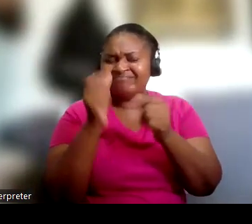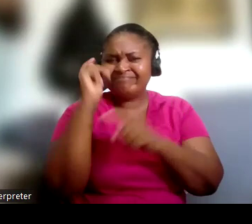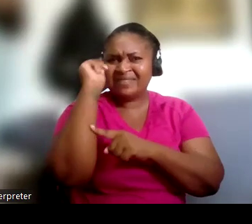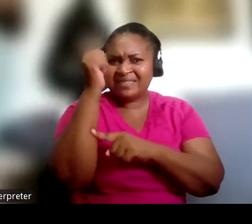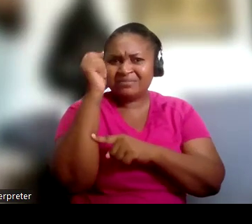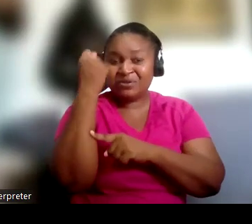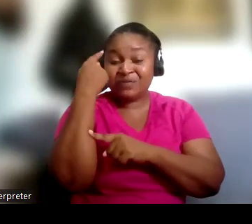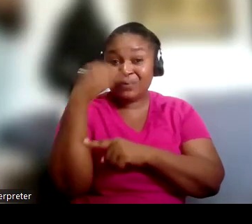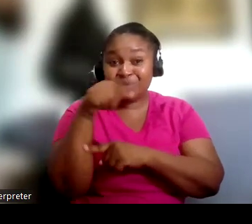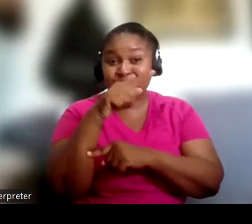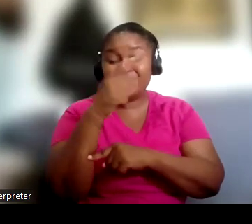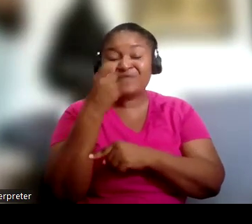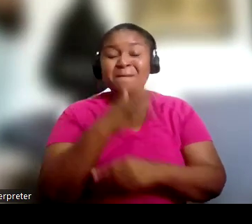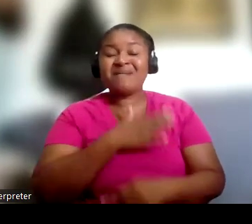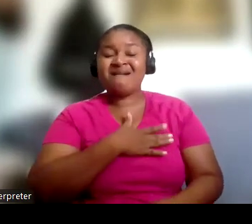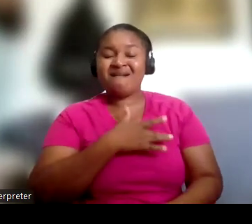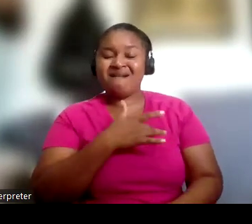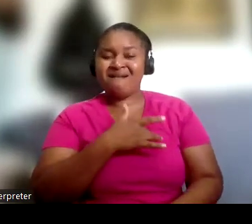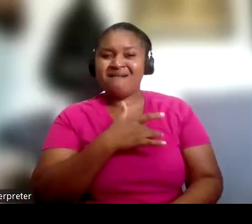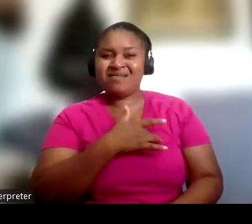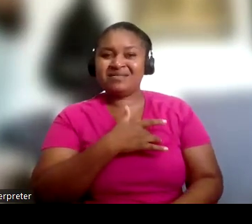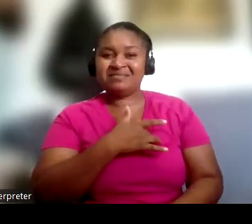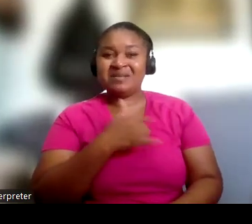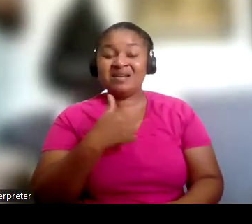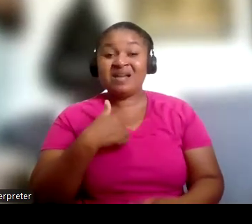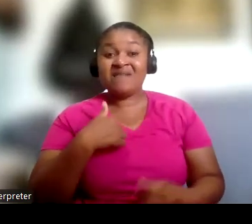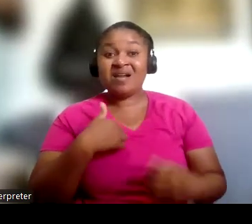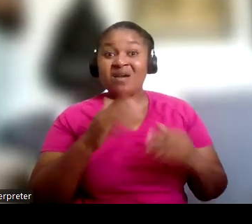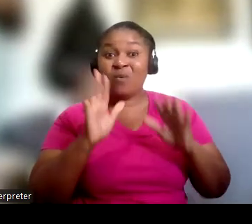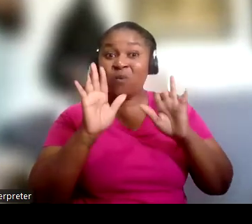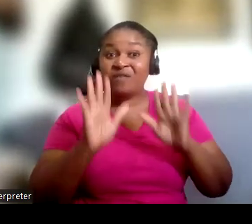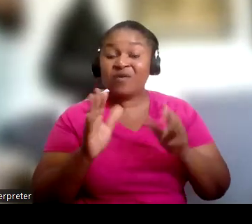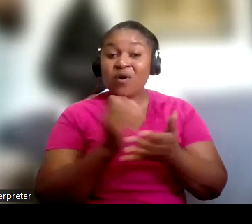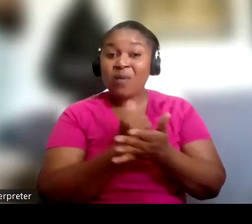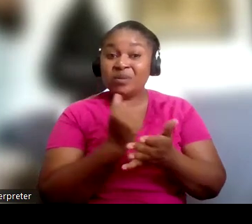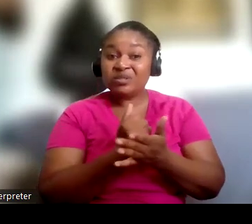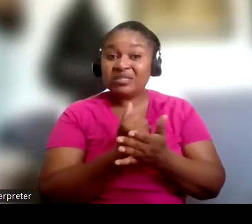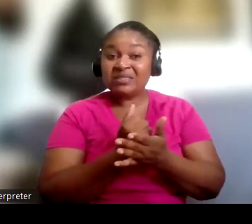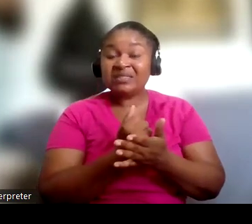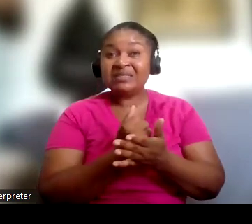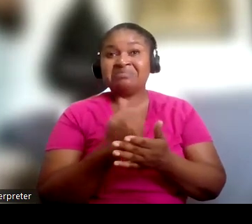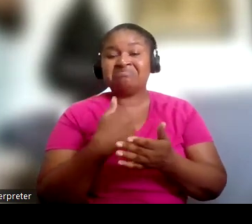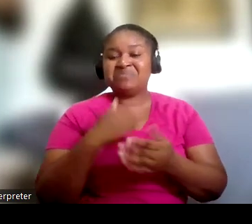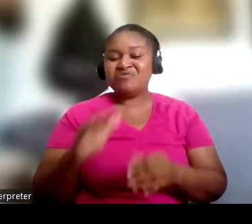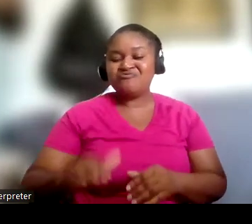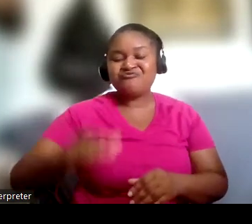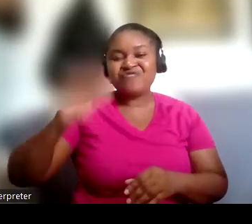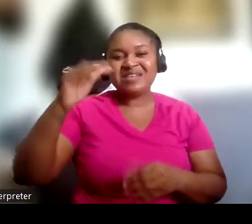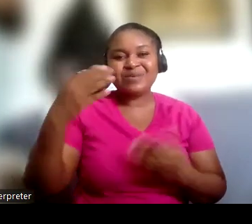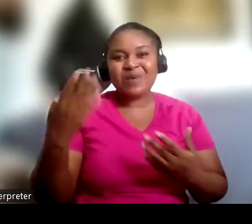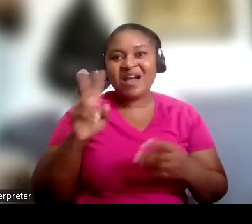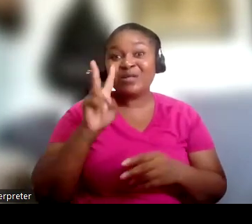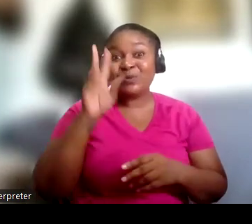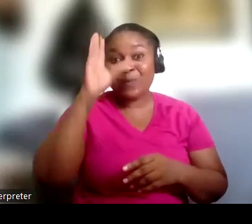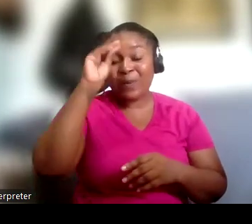for you from my heart. So I've had the wonderful opportunity, my husband and I, of raising two boys. And